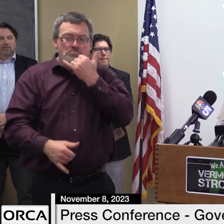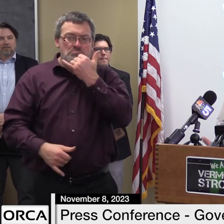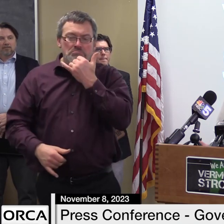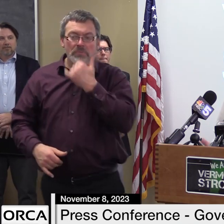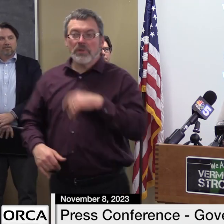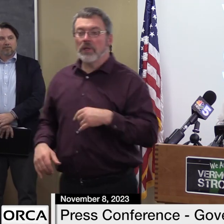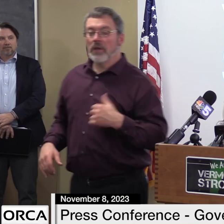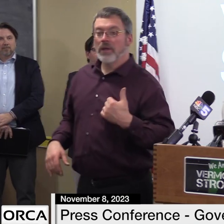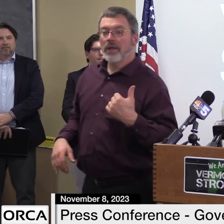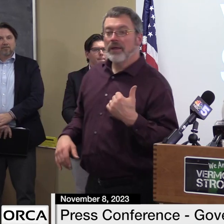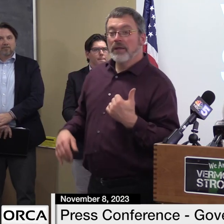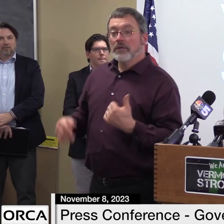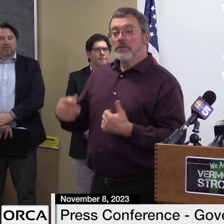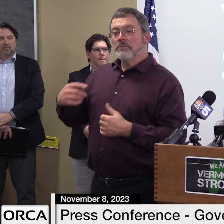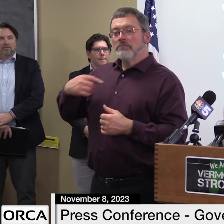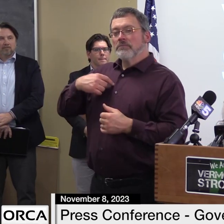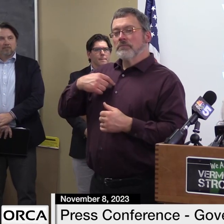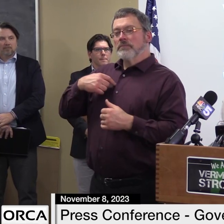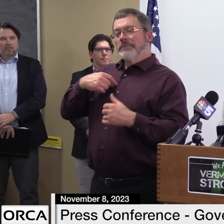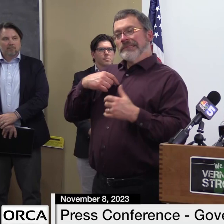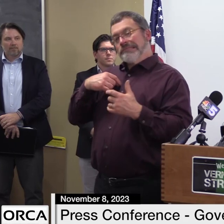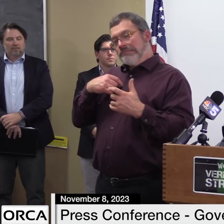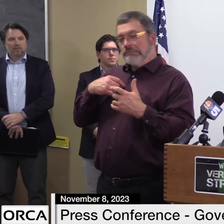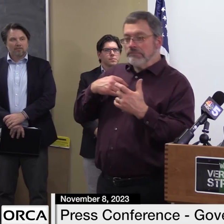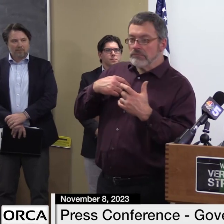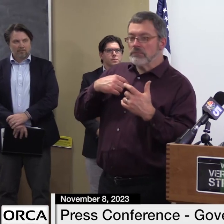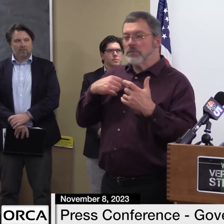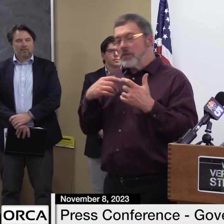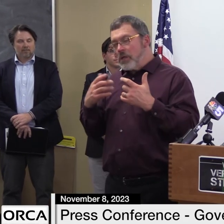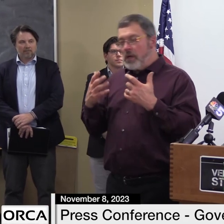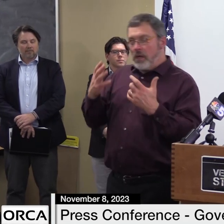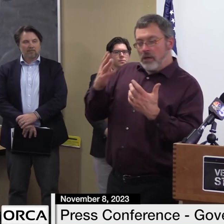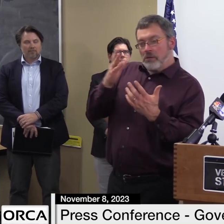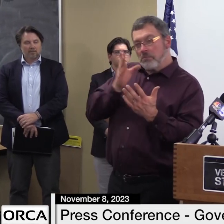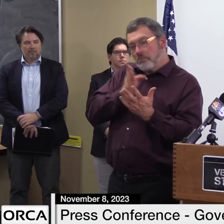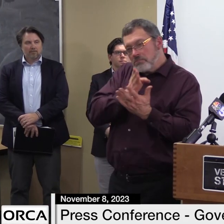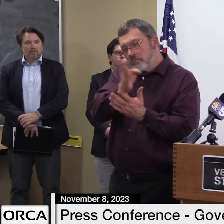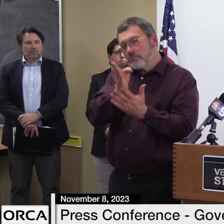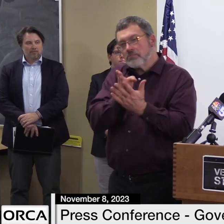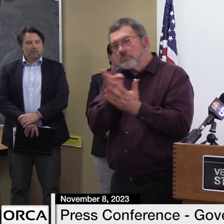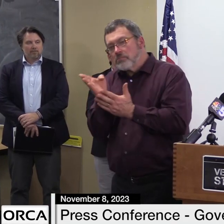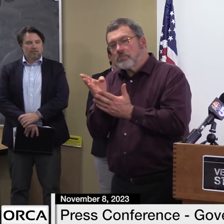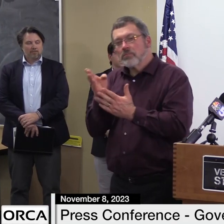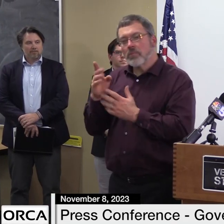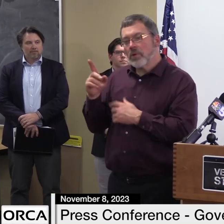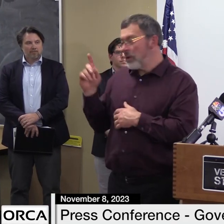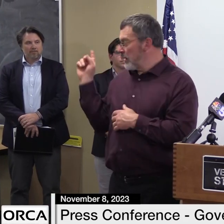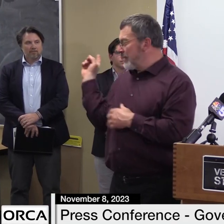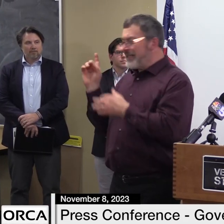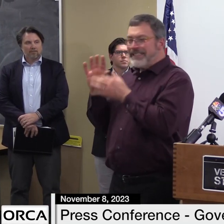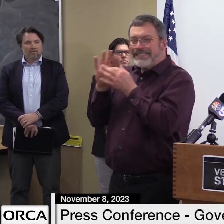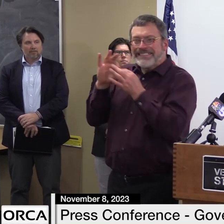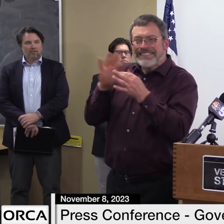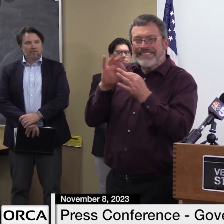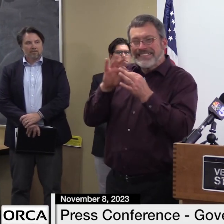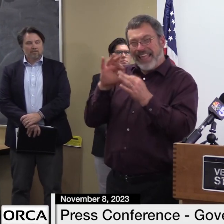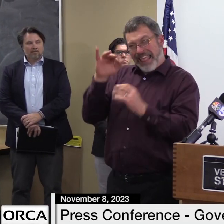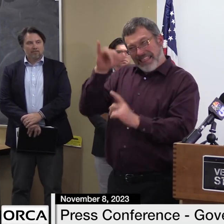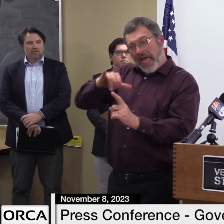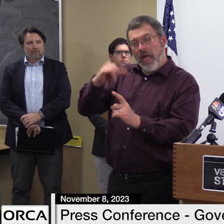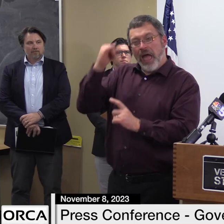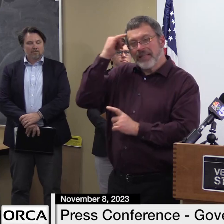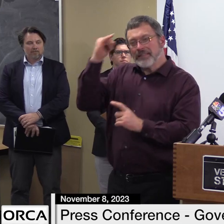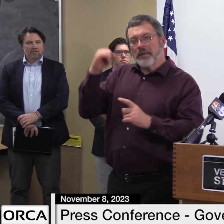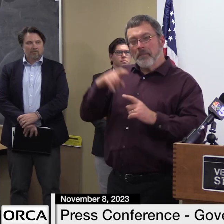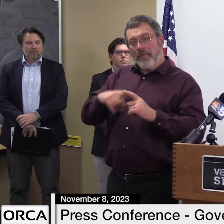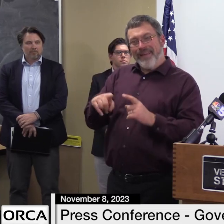path forward. If we can find some, that would be helpful, as Commissioner Winters had said. But there probably isn't near enough